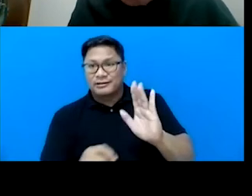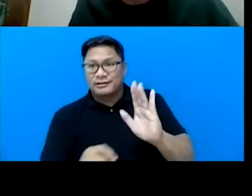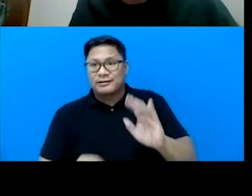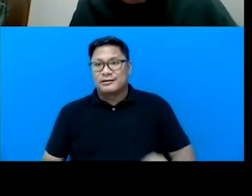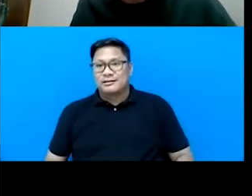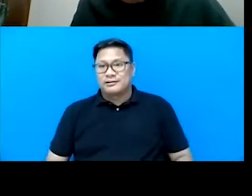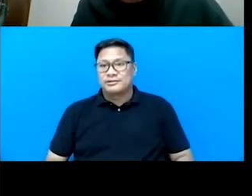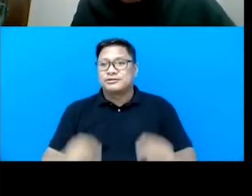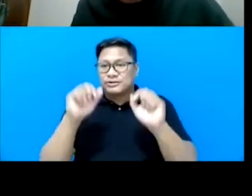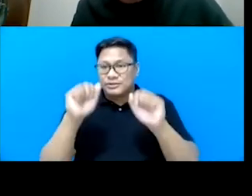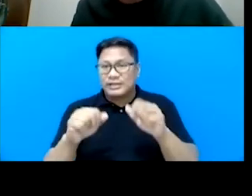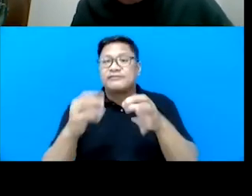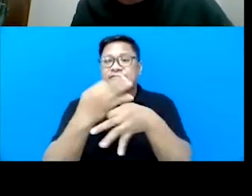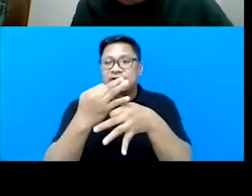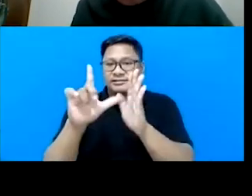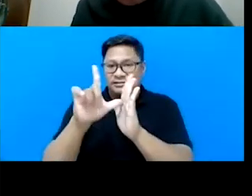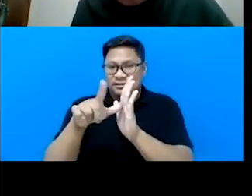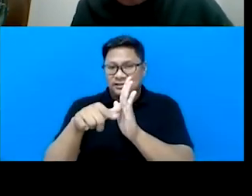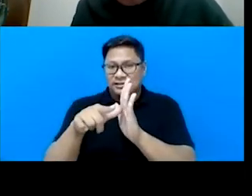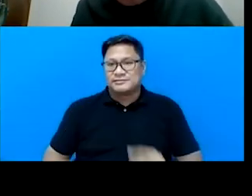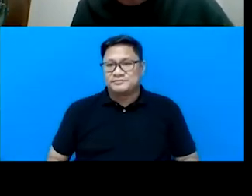you can fix it later. Yeah, so